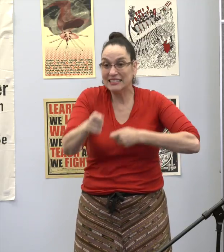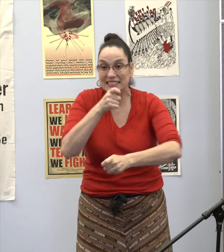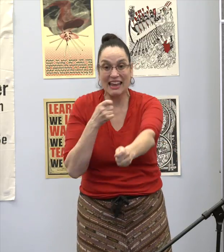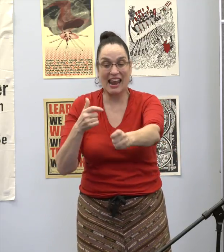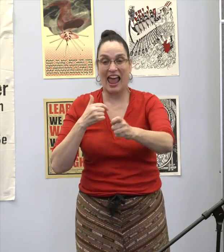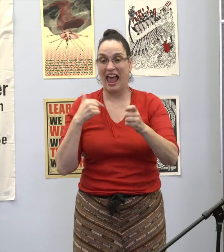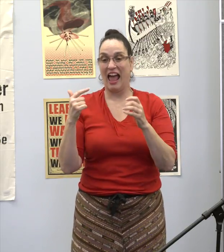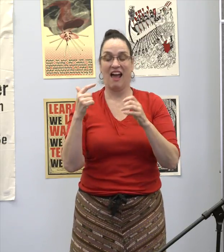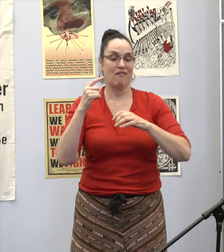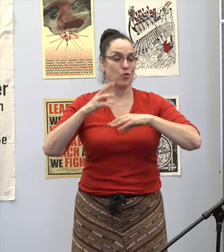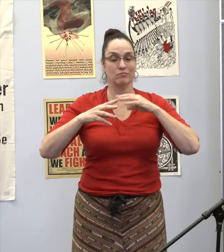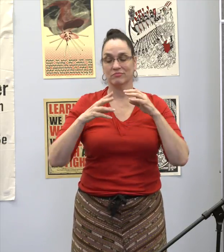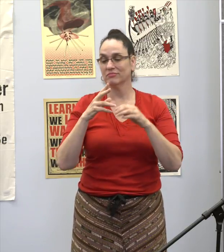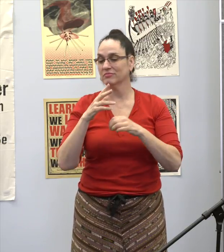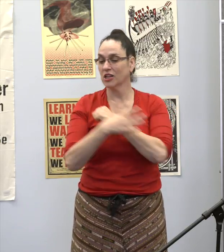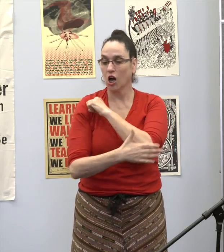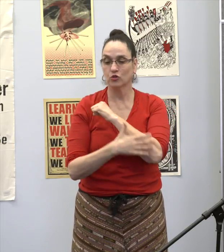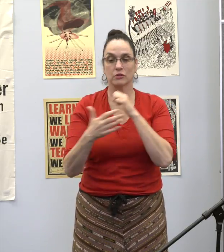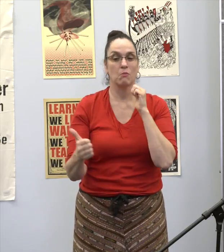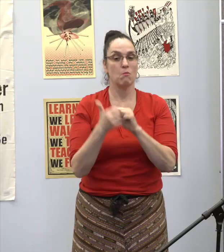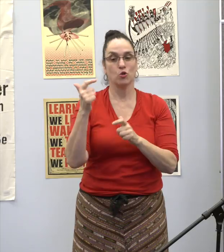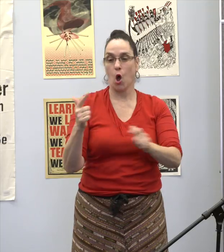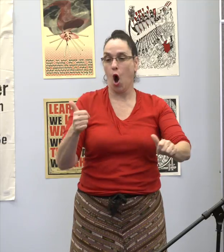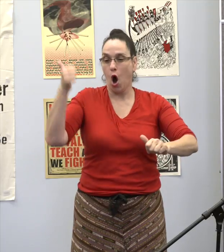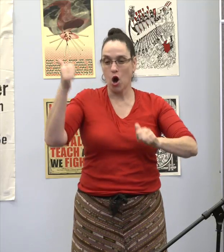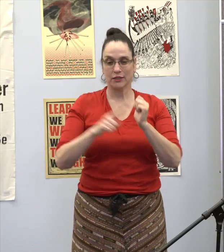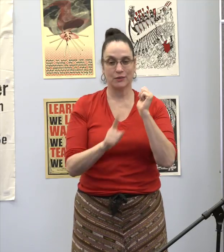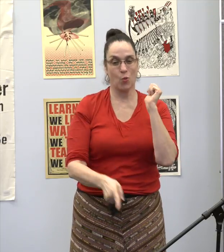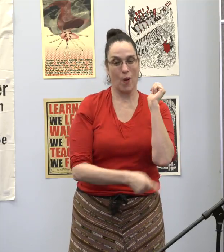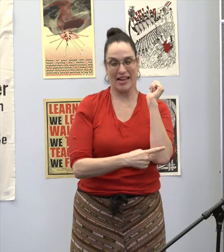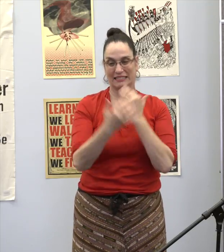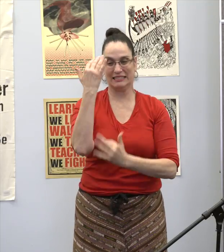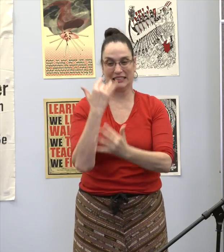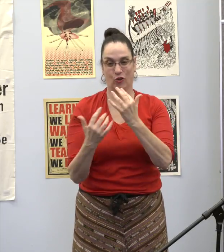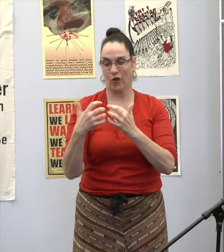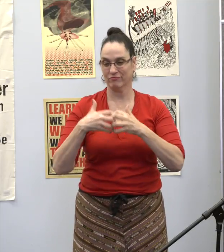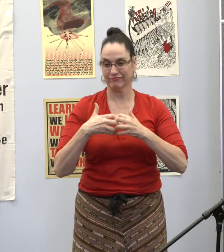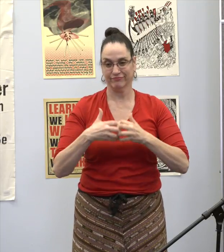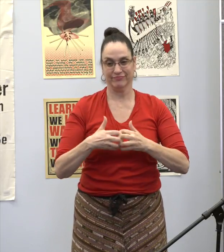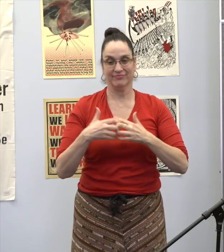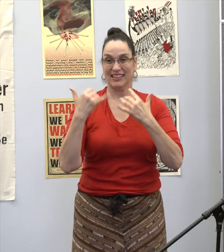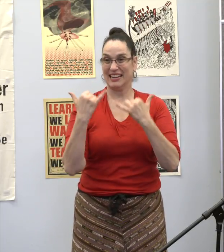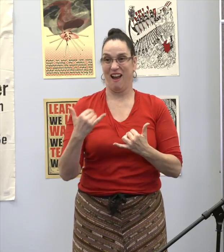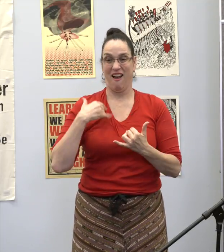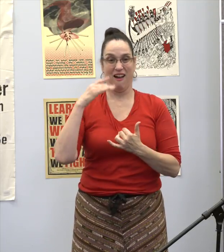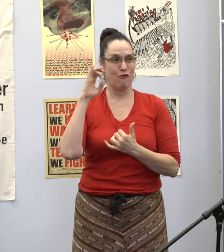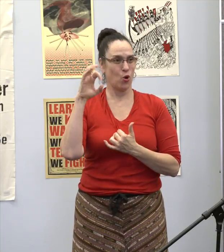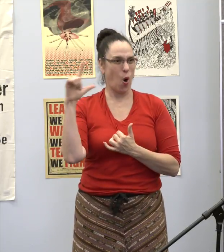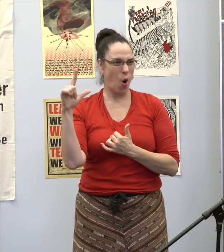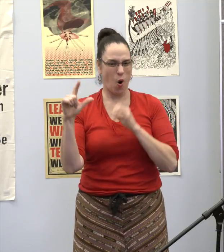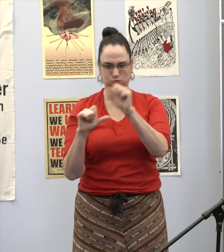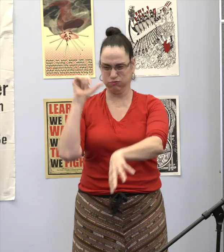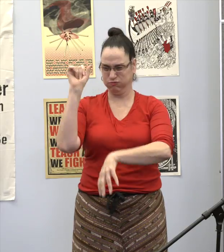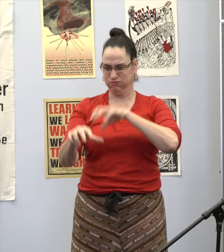incinerator. There's a coal pier with coal higher than what looks like to be